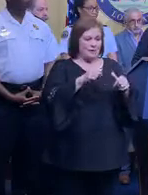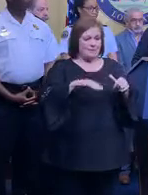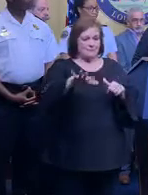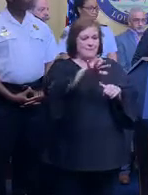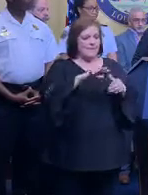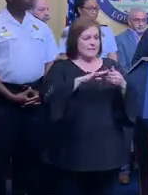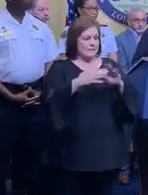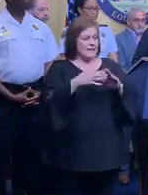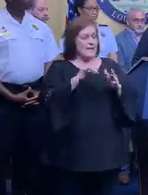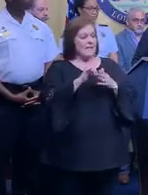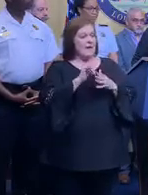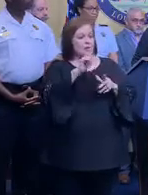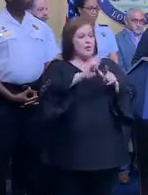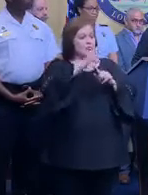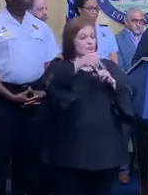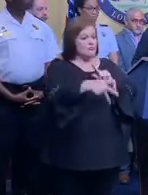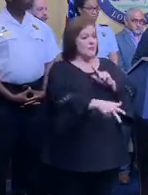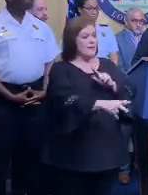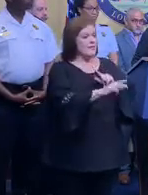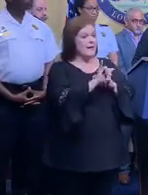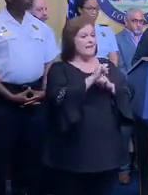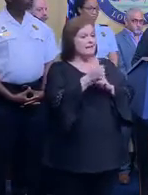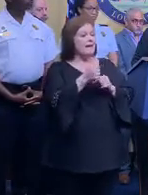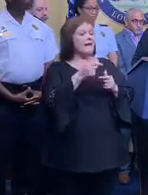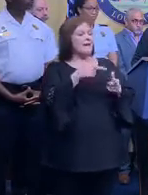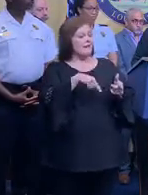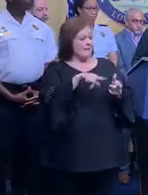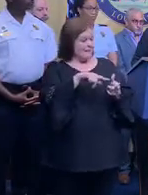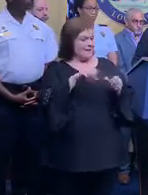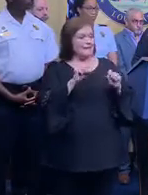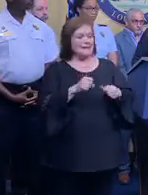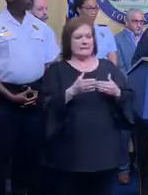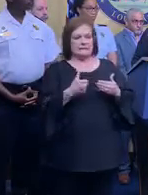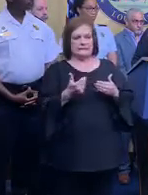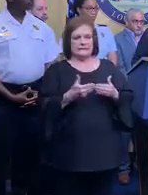These exit ramps, on-ramps, underpasses, they could flood